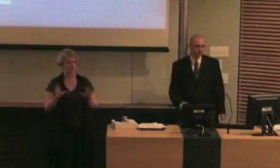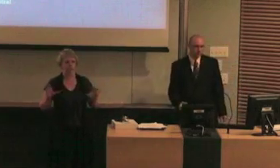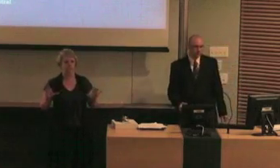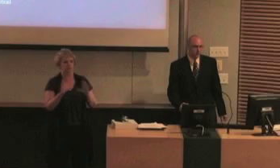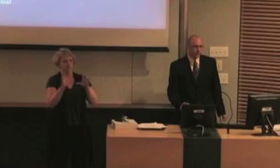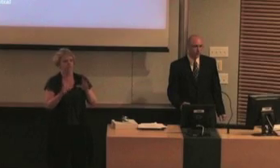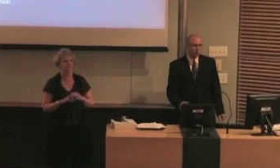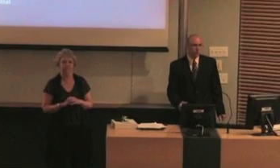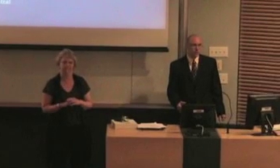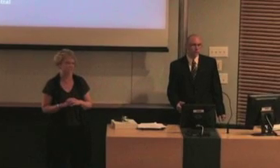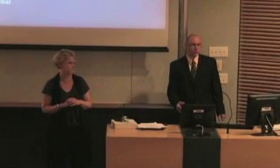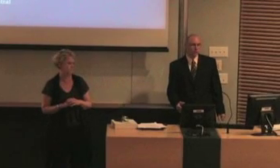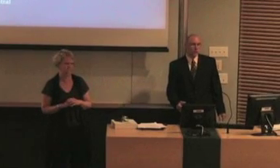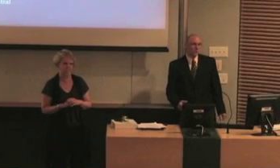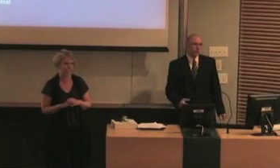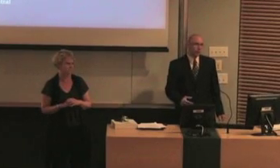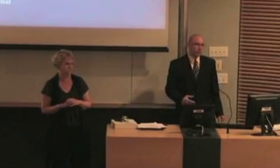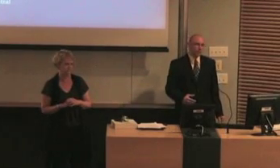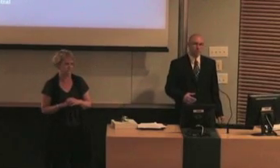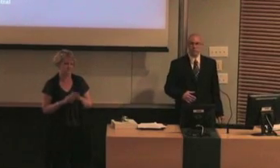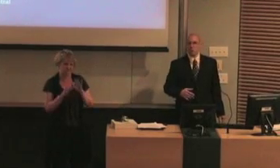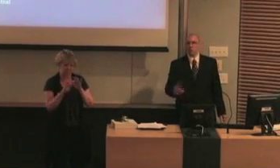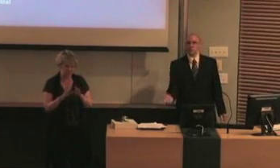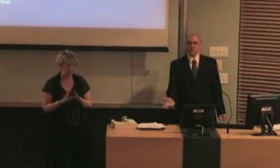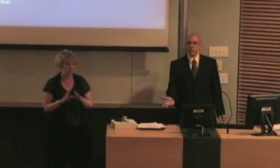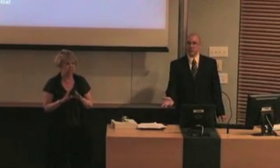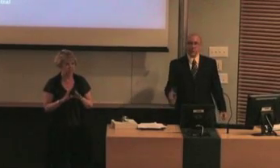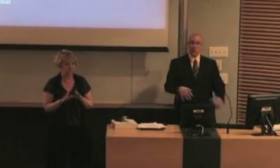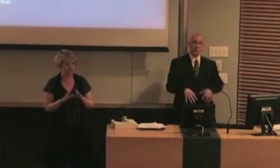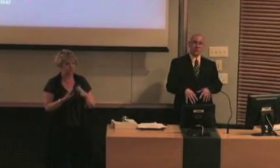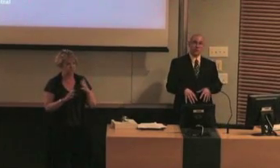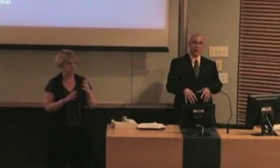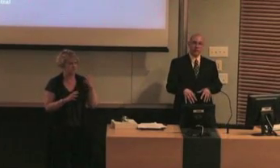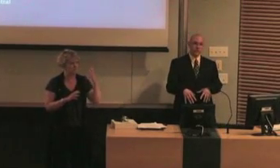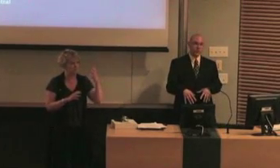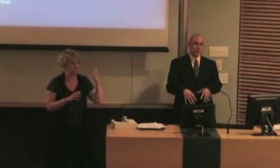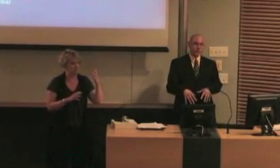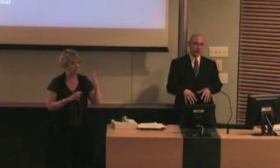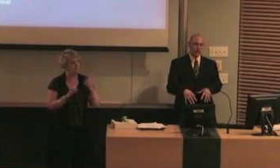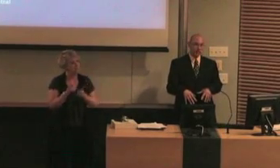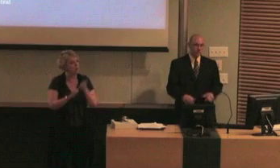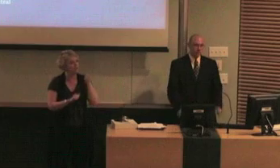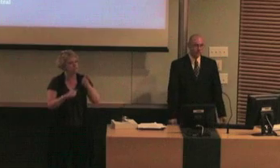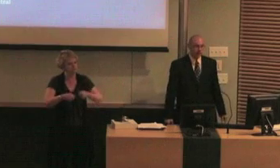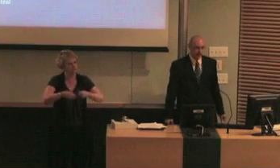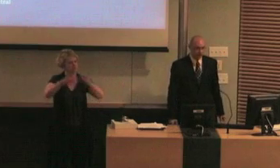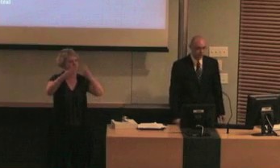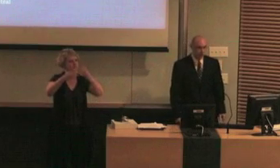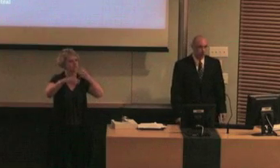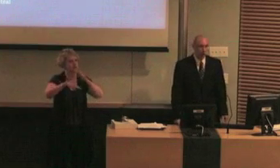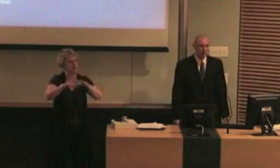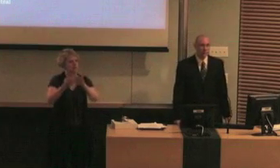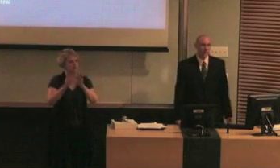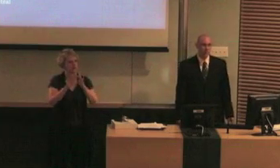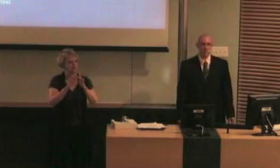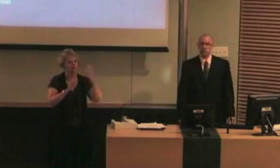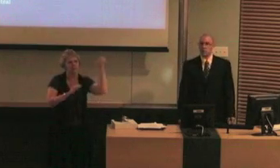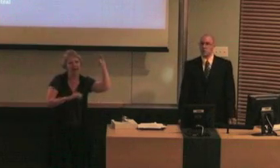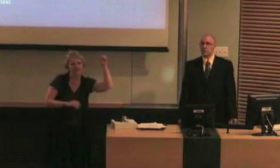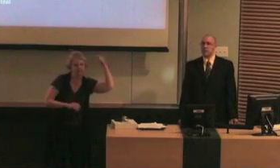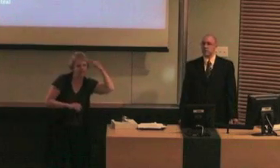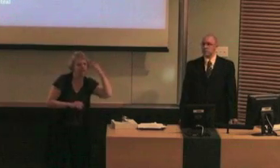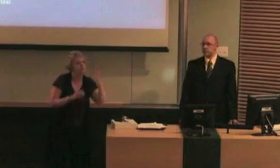certified. Interpreters generally are from some other state, not within the Massachusetts area. And often